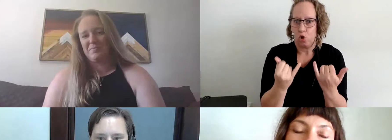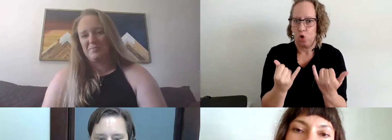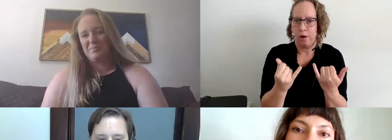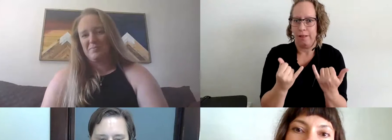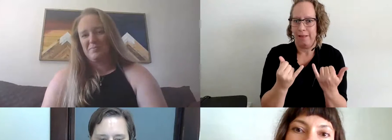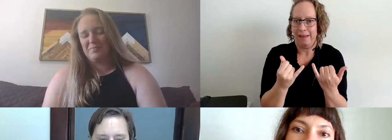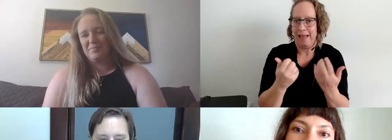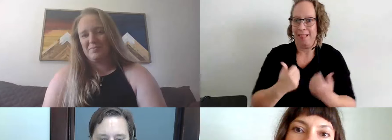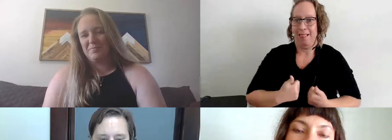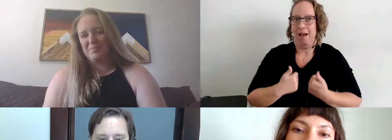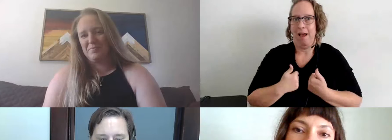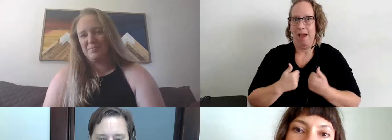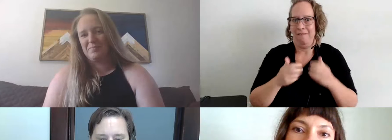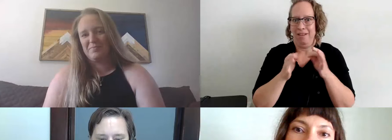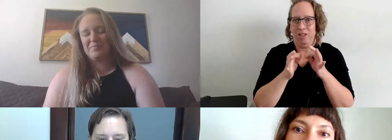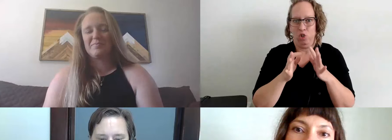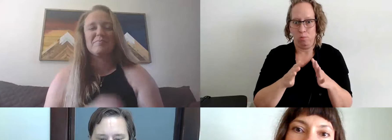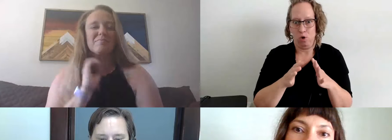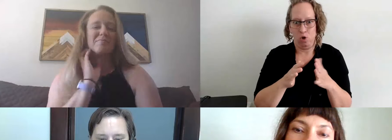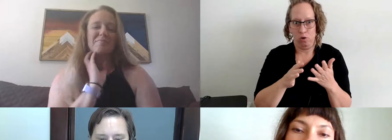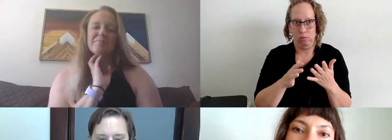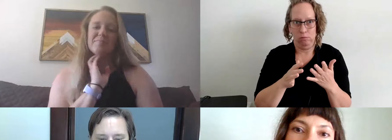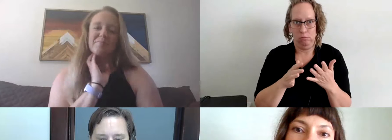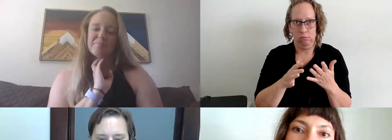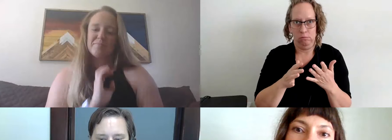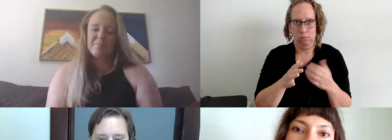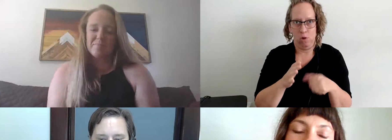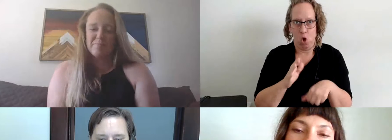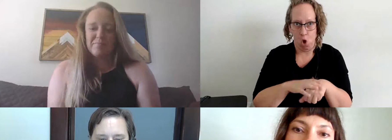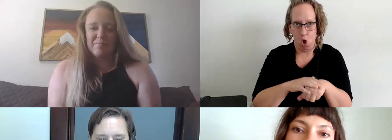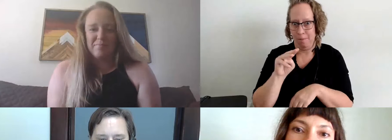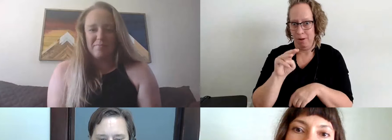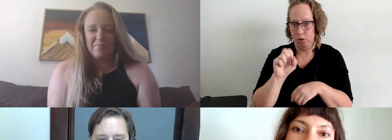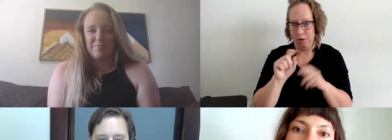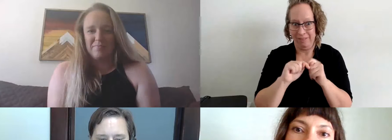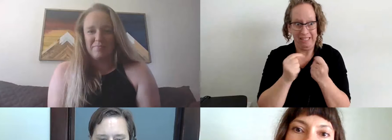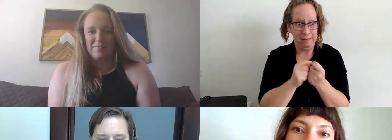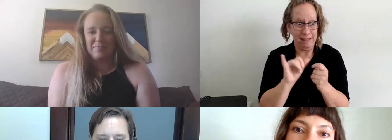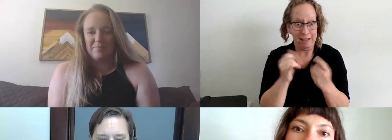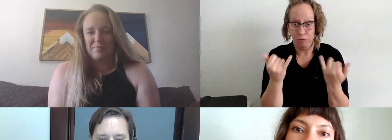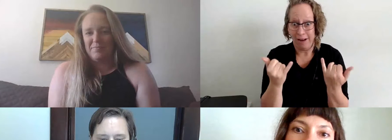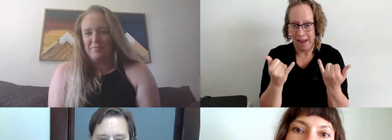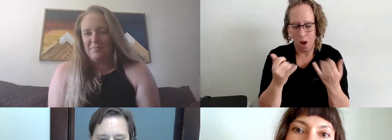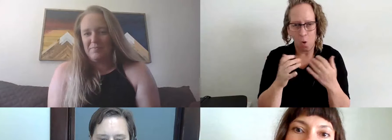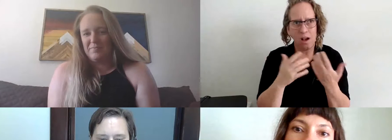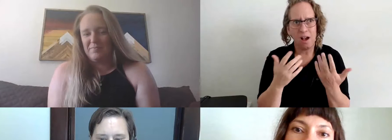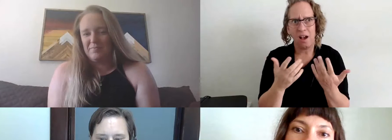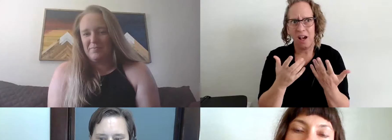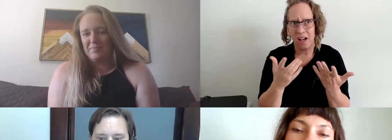live interpreter on Teams like we're on right now, how